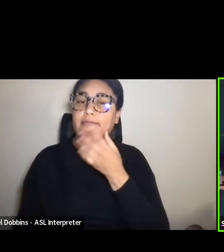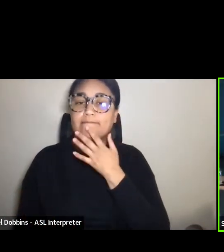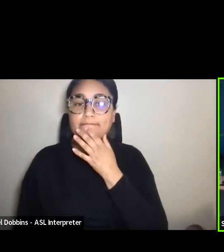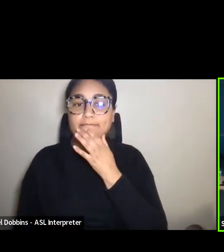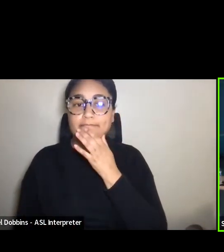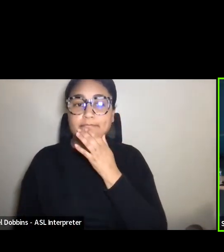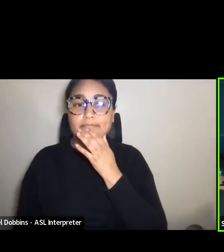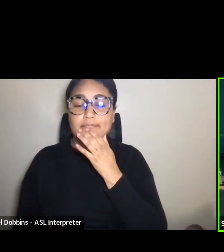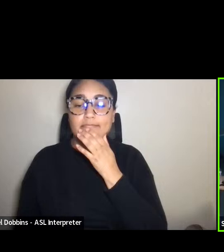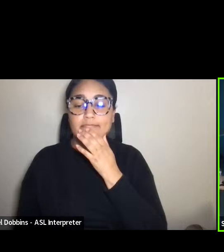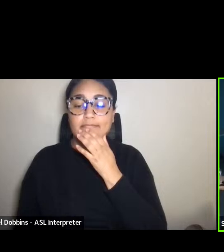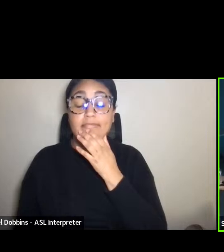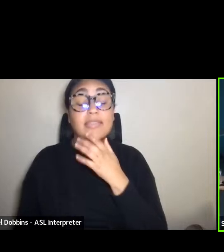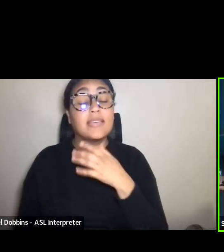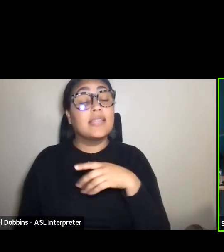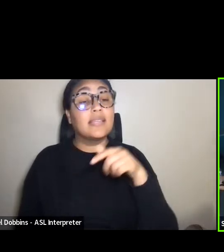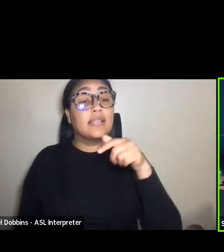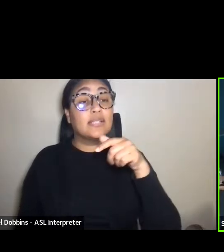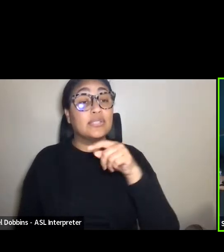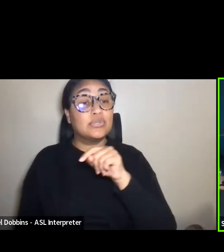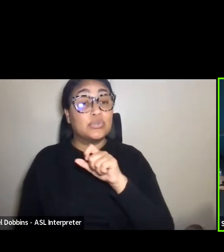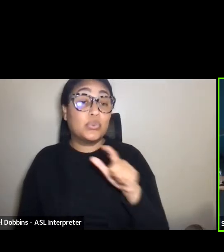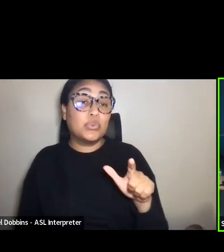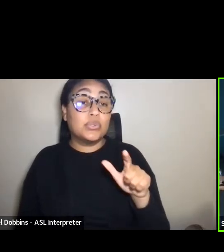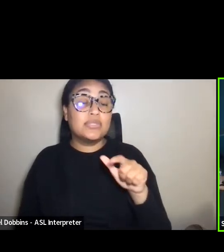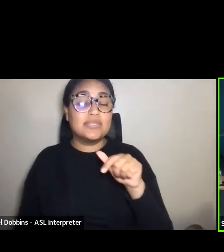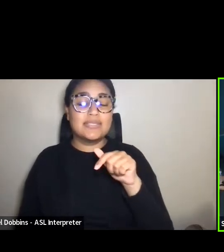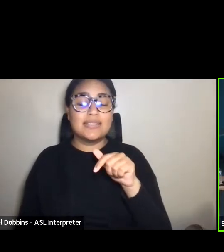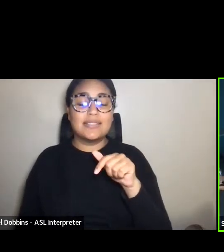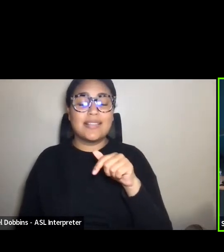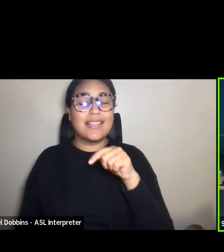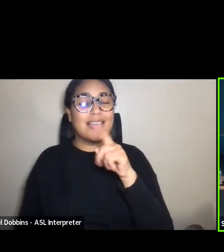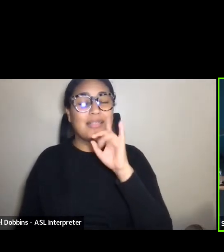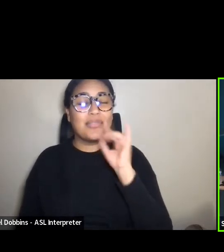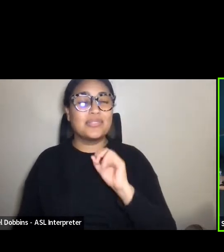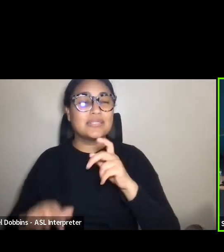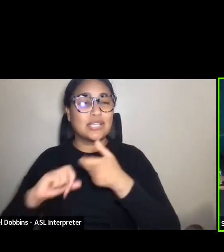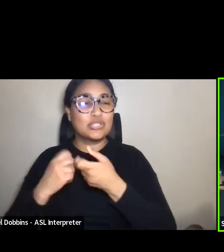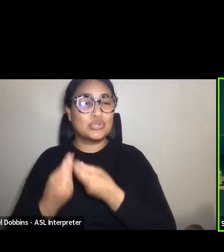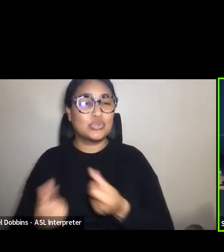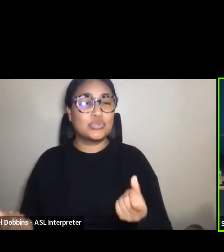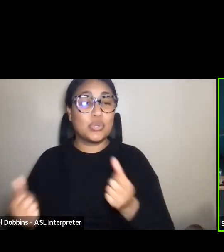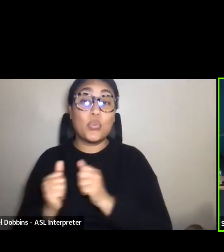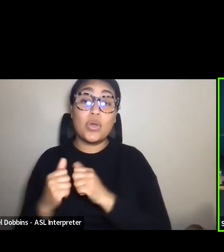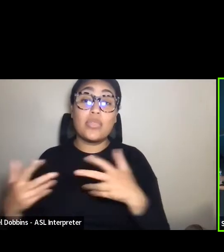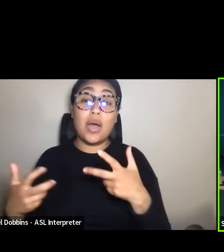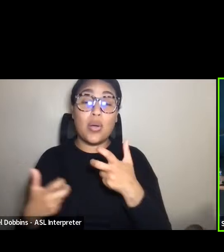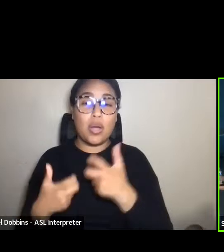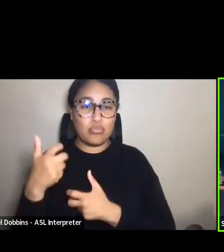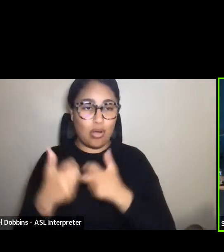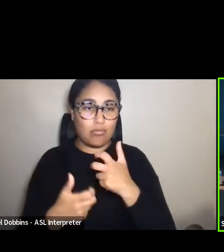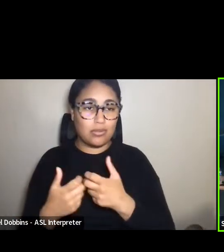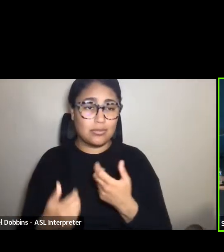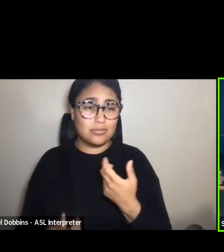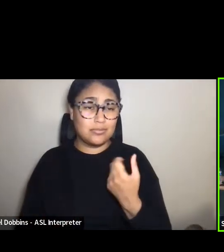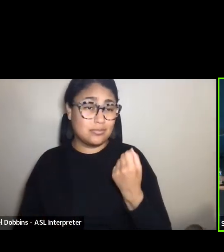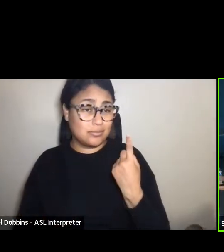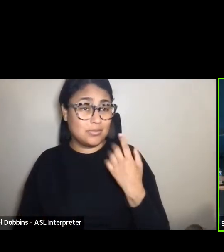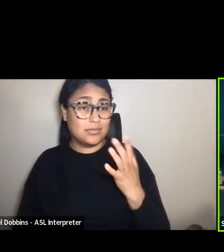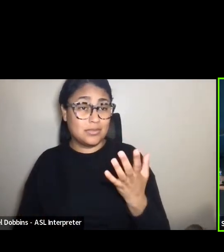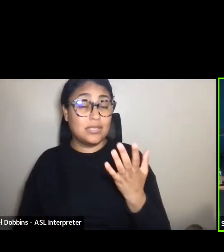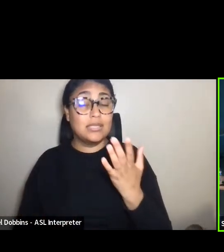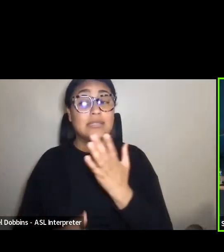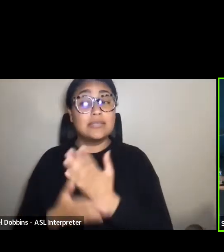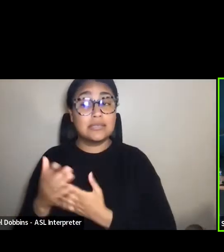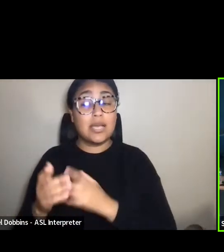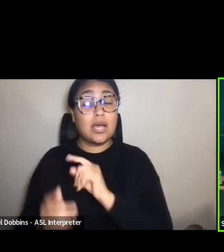I think of some of these tools as solutions without a problem. Like some of